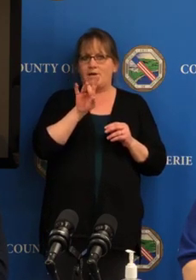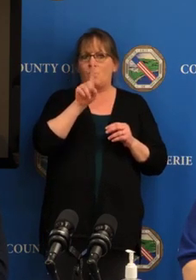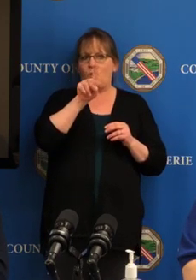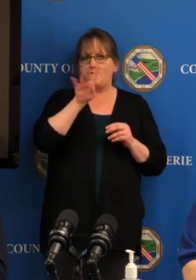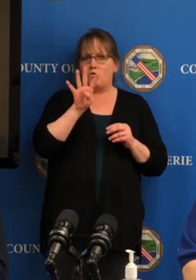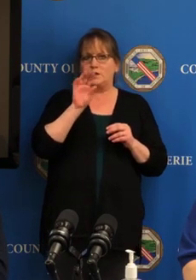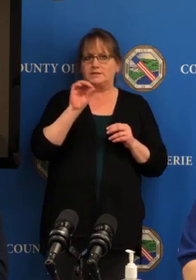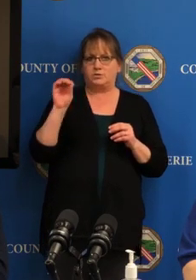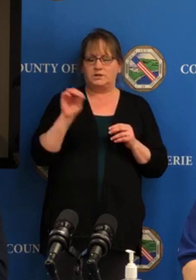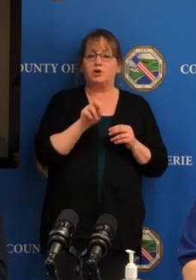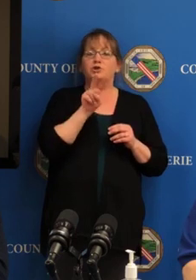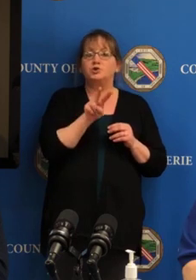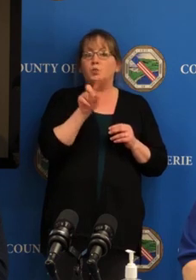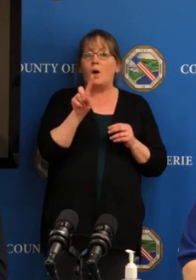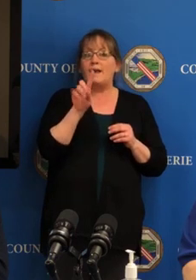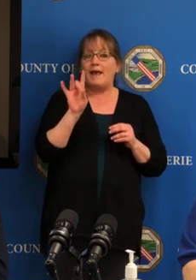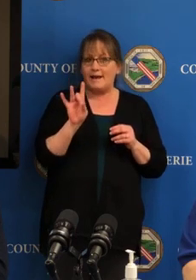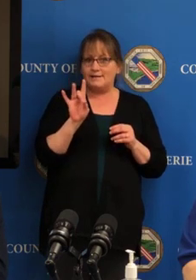218-1400. Again,